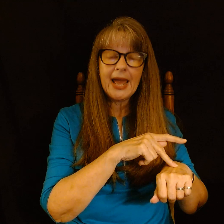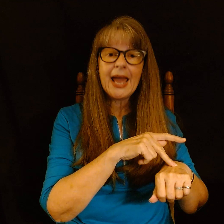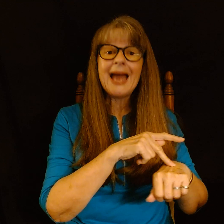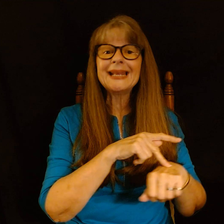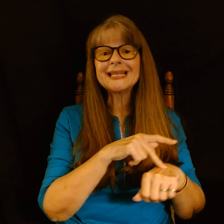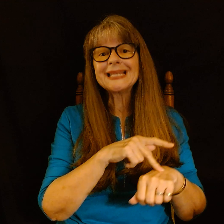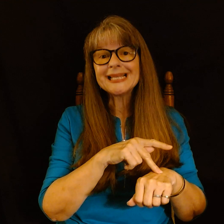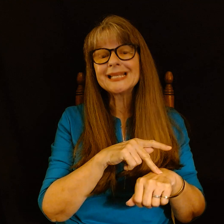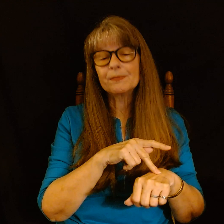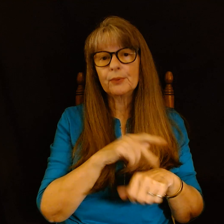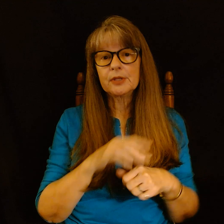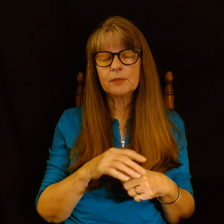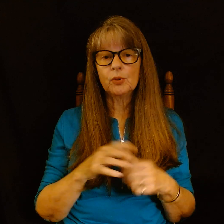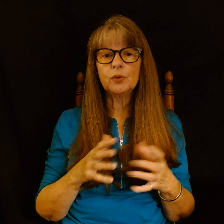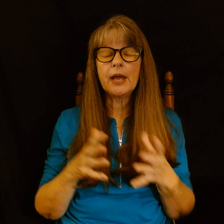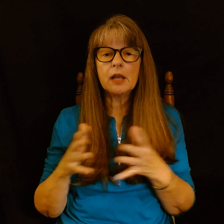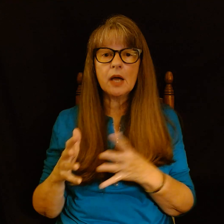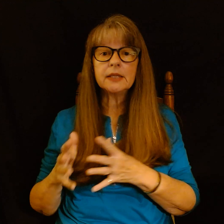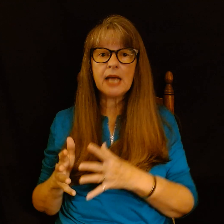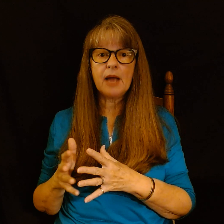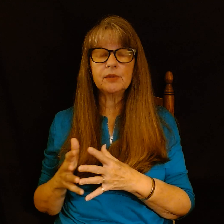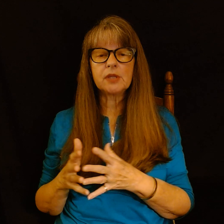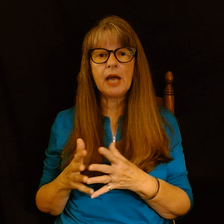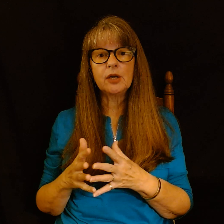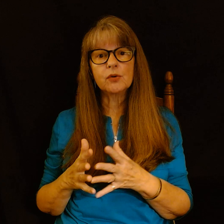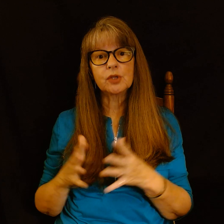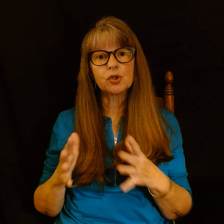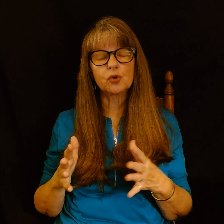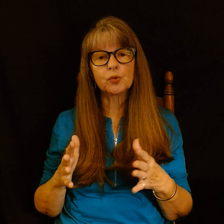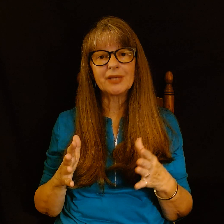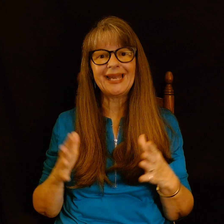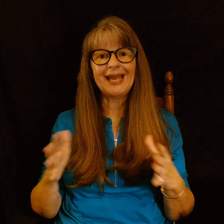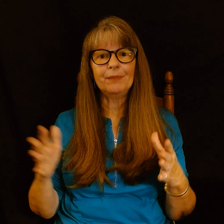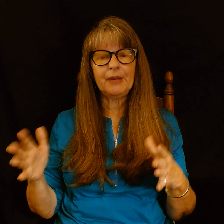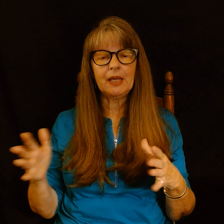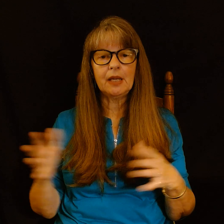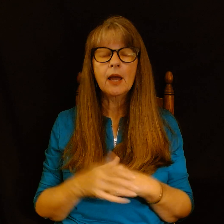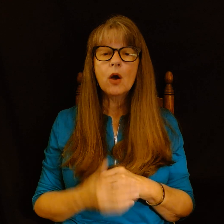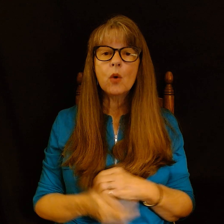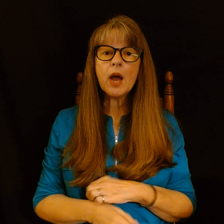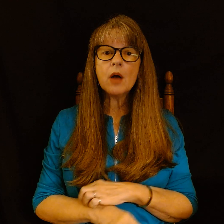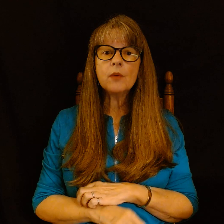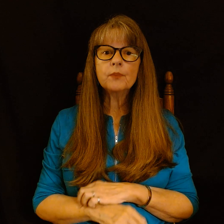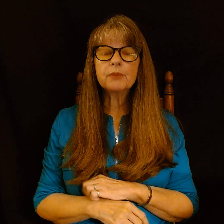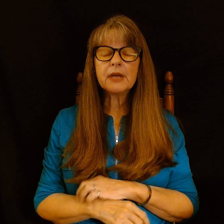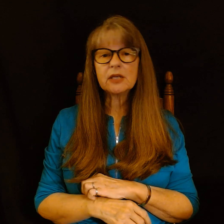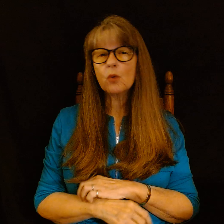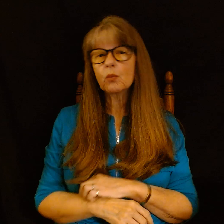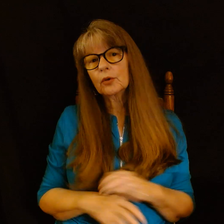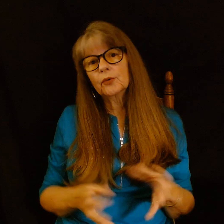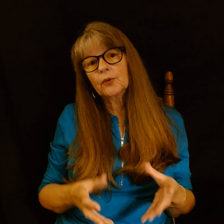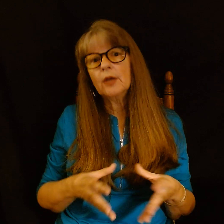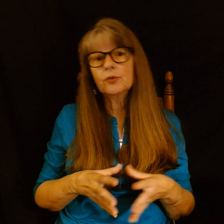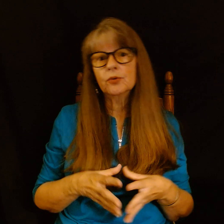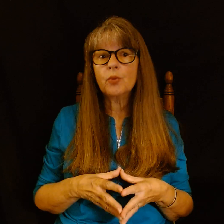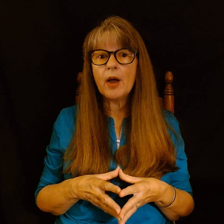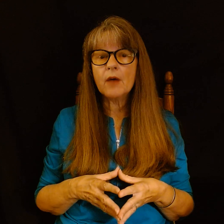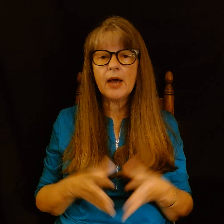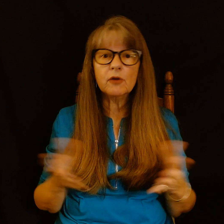An assistant principal. Now, a lot of times I notice that schools will say AP. Well, because I don't work through K through 12, I don't know